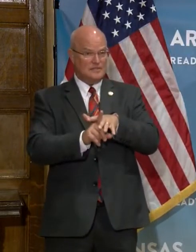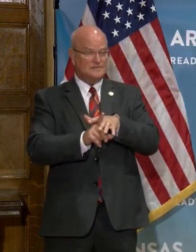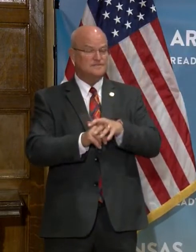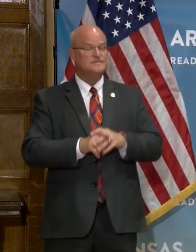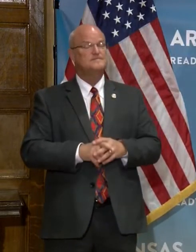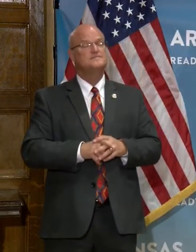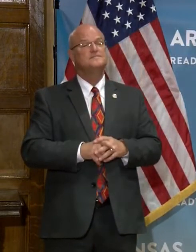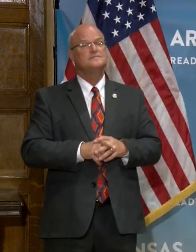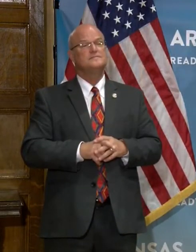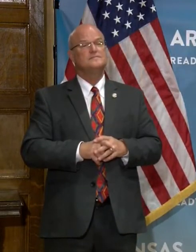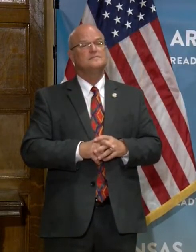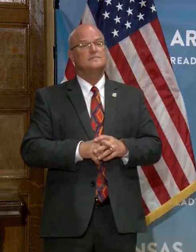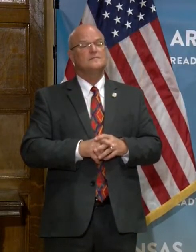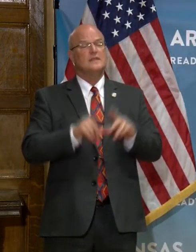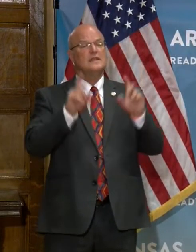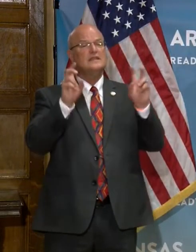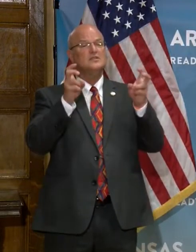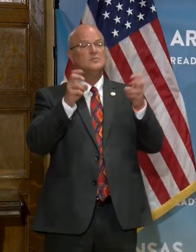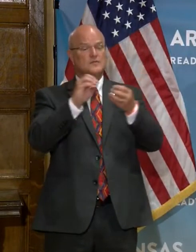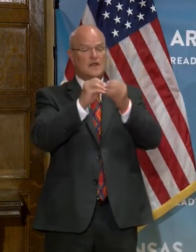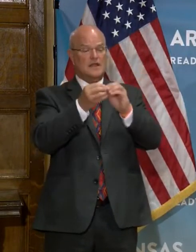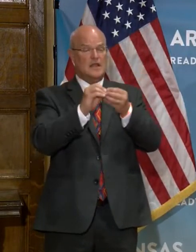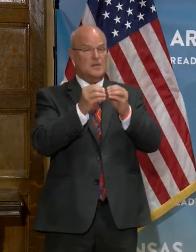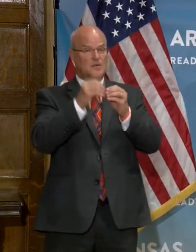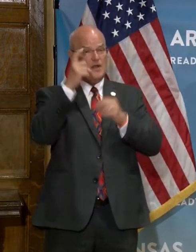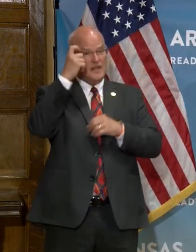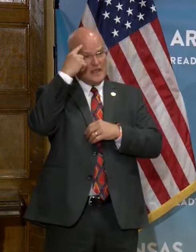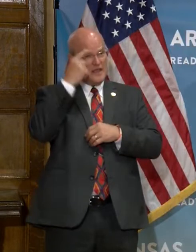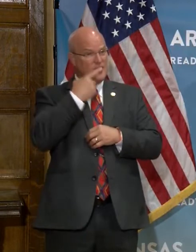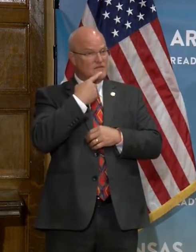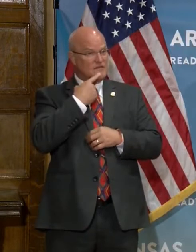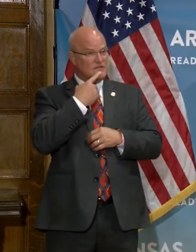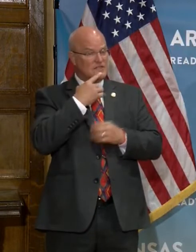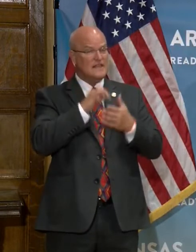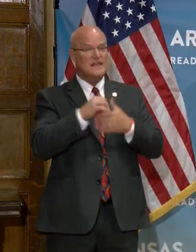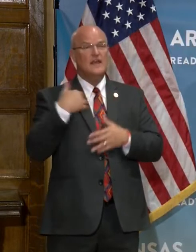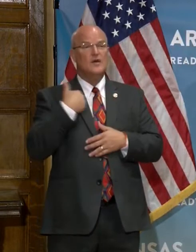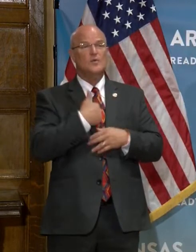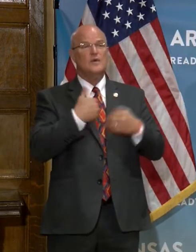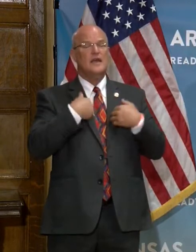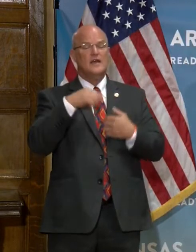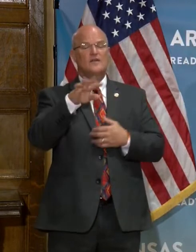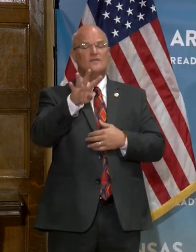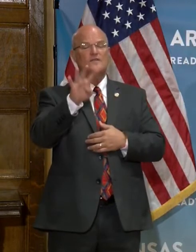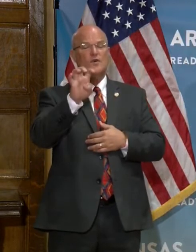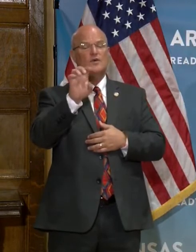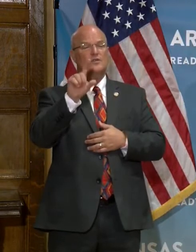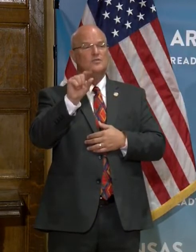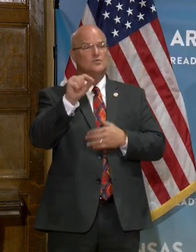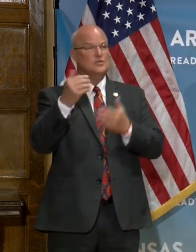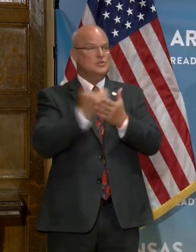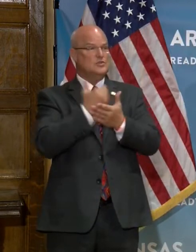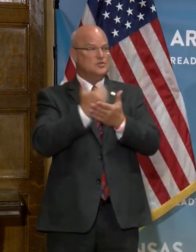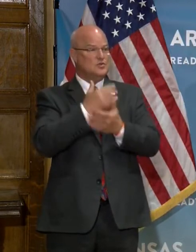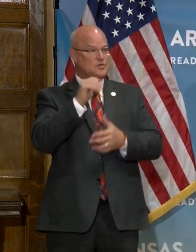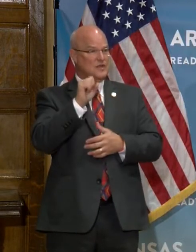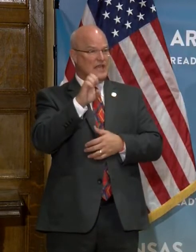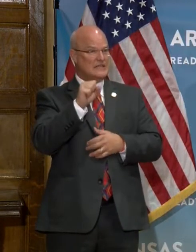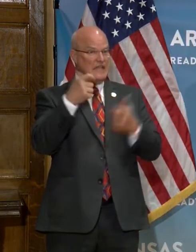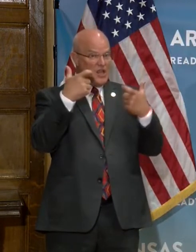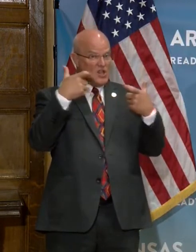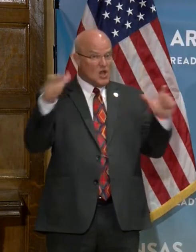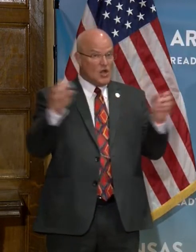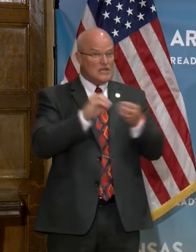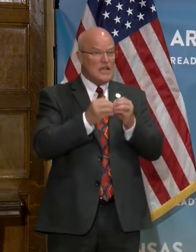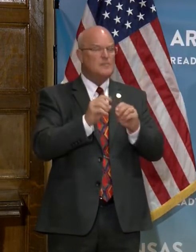past. In terms of our numbers, the governor has mentioned we had 420 new cases. That's a large number, but